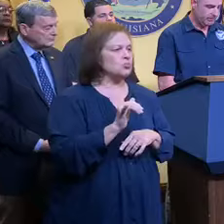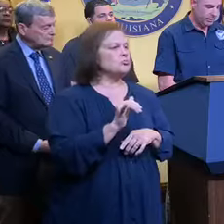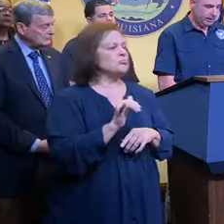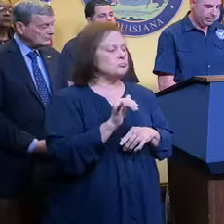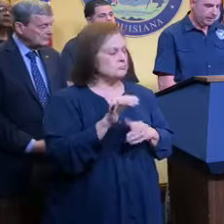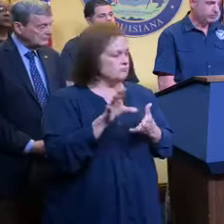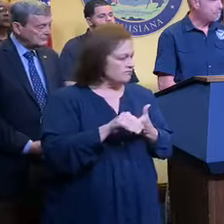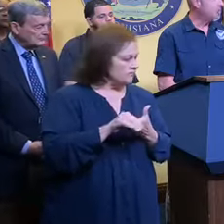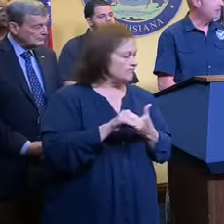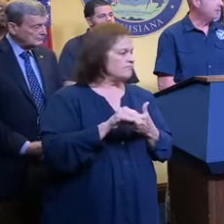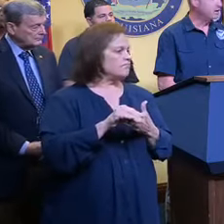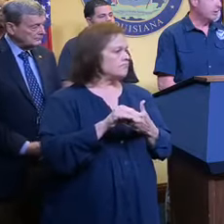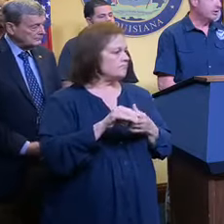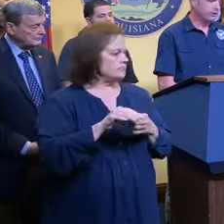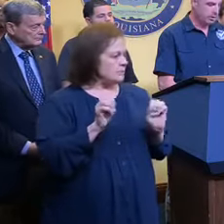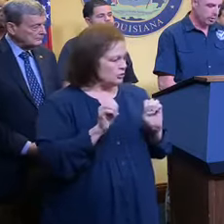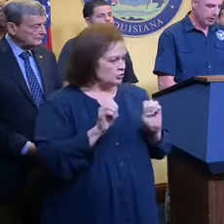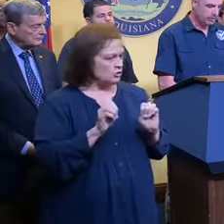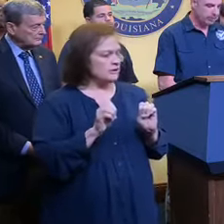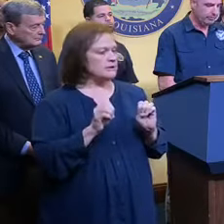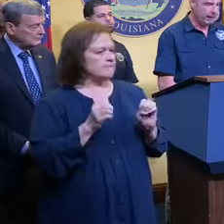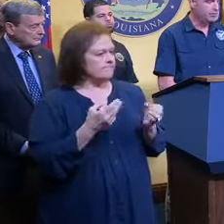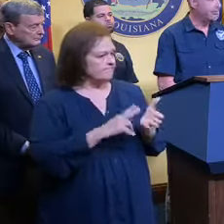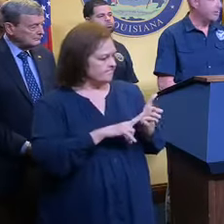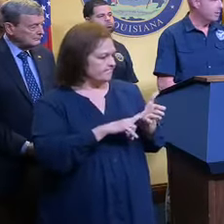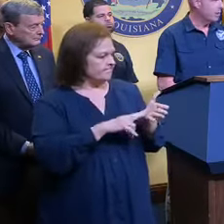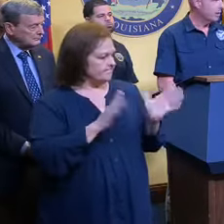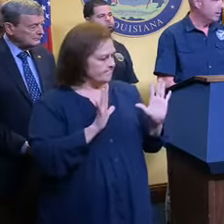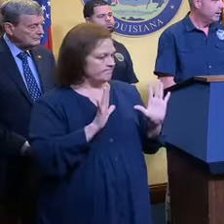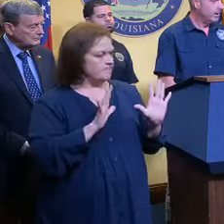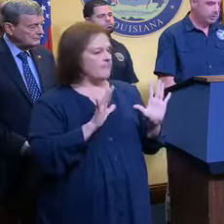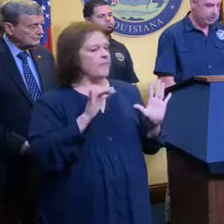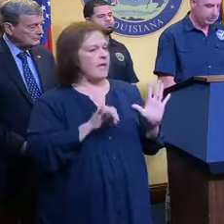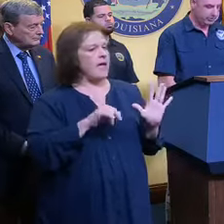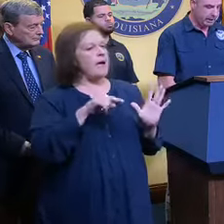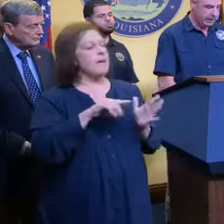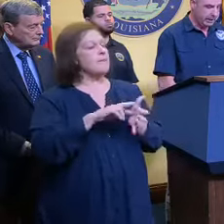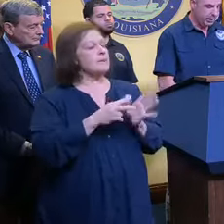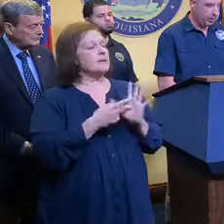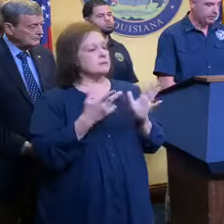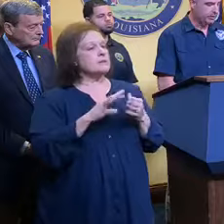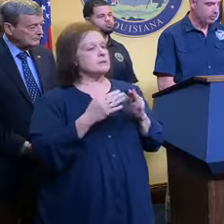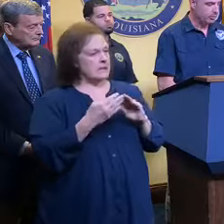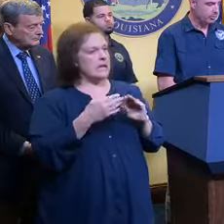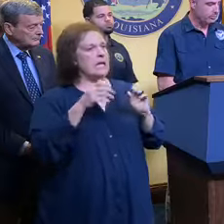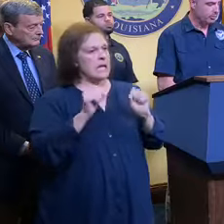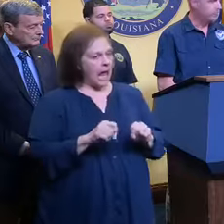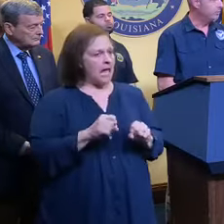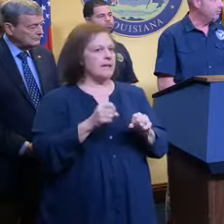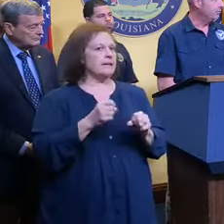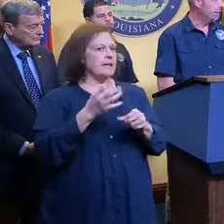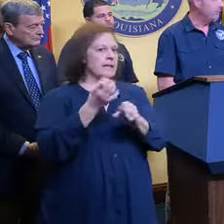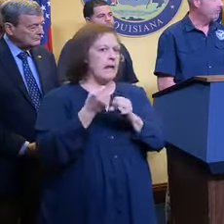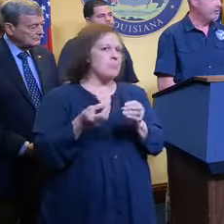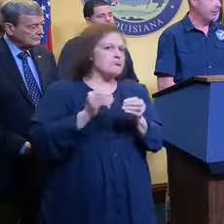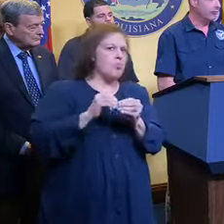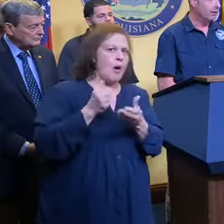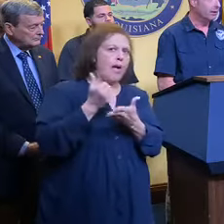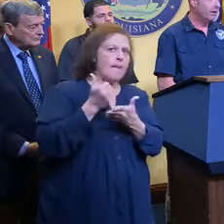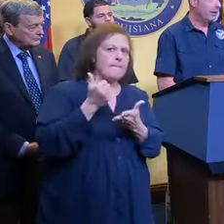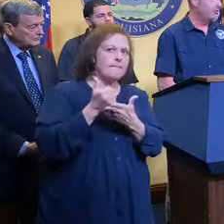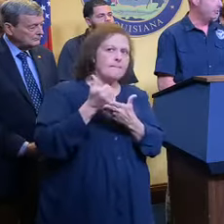declaration. This emergency declaration at the local level provides a framework in which the city can request additional resources from the state and